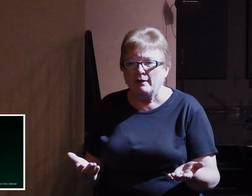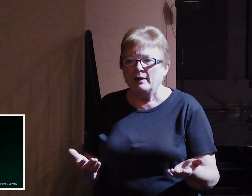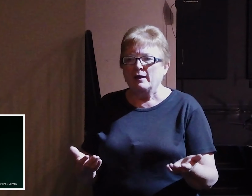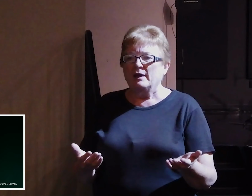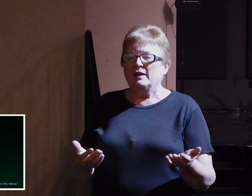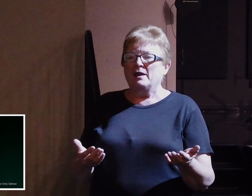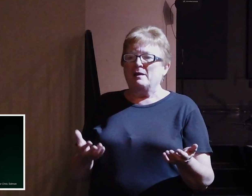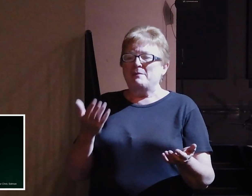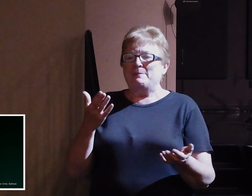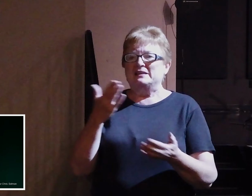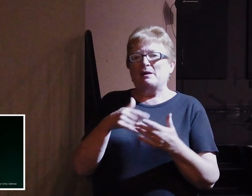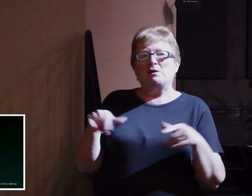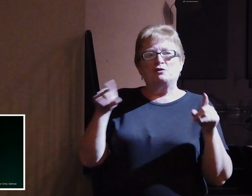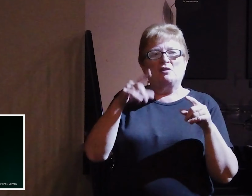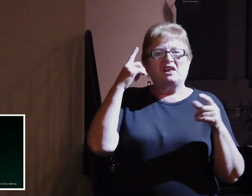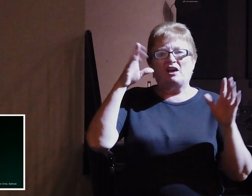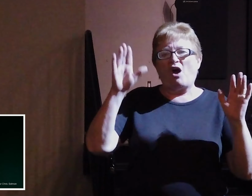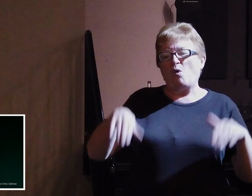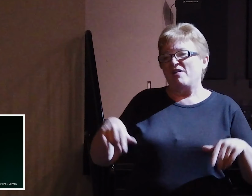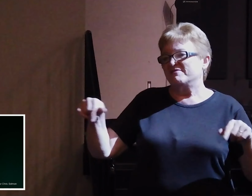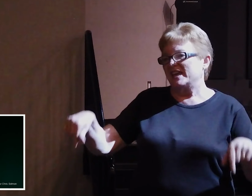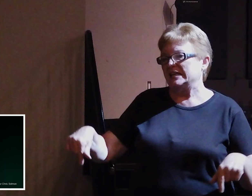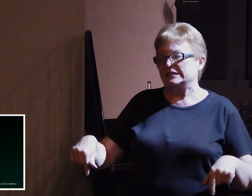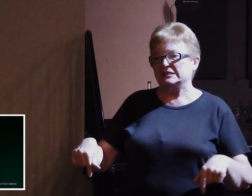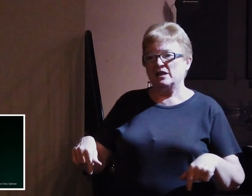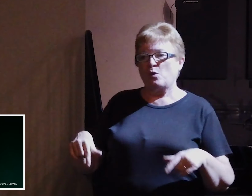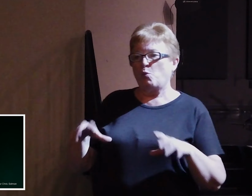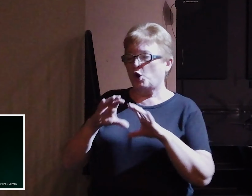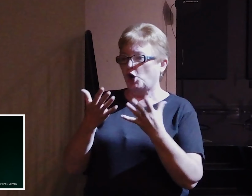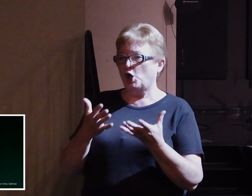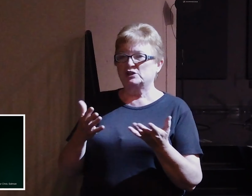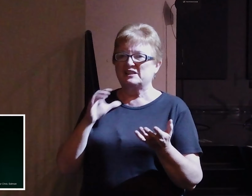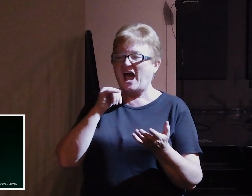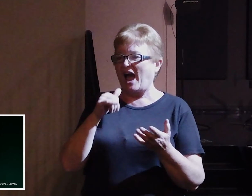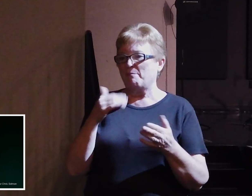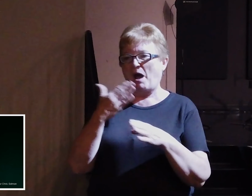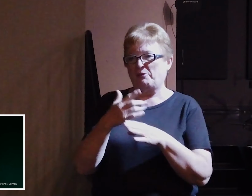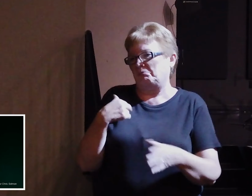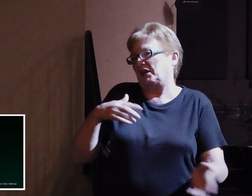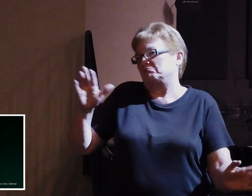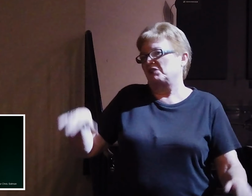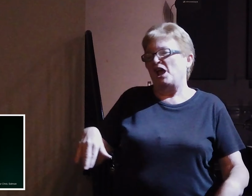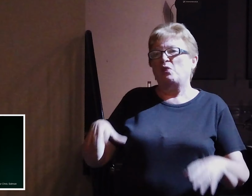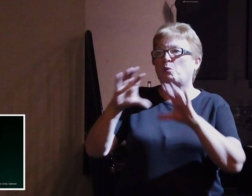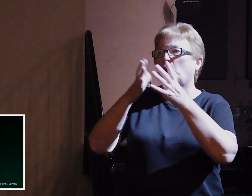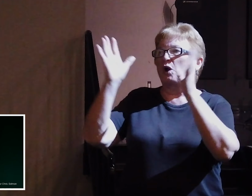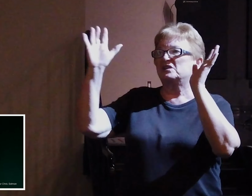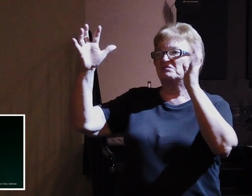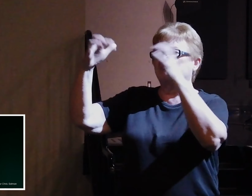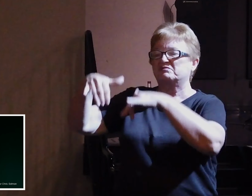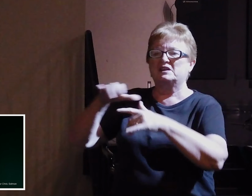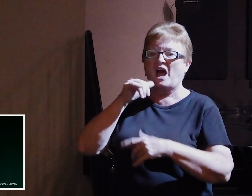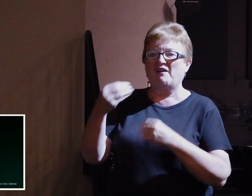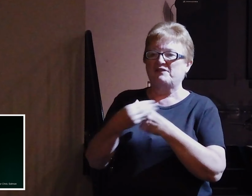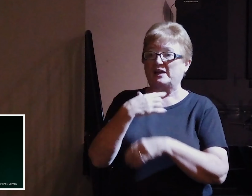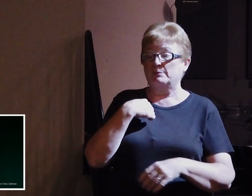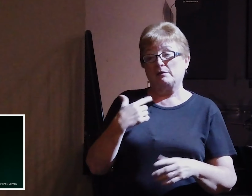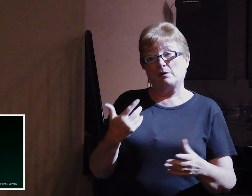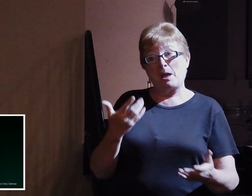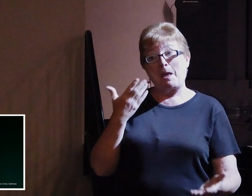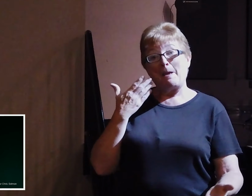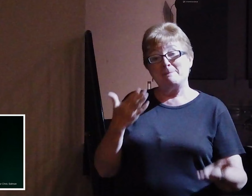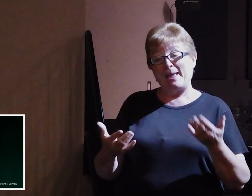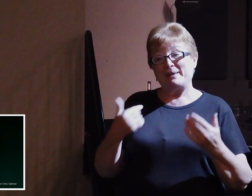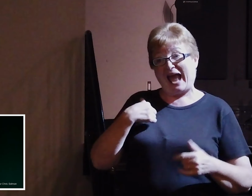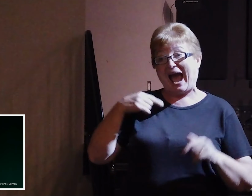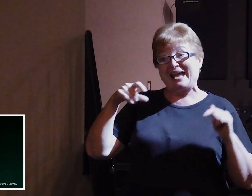This doesn't really affect my life. Our worlds kind of go into pot, but who cares? It doesn't affect me. Well, maybe it's time for the good